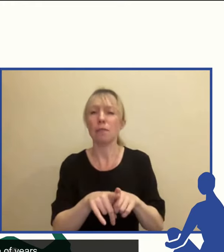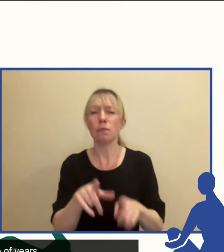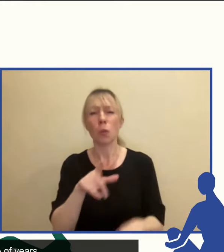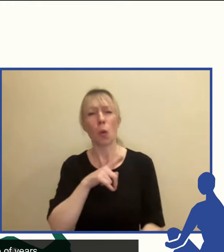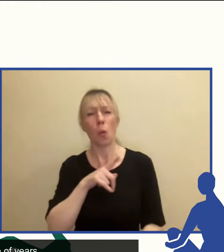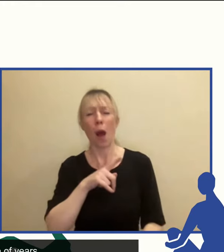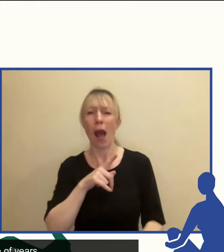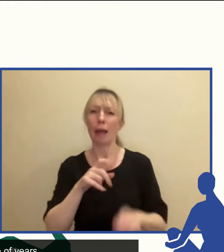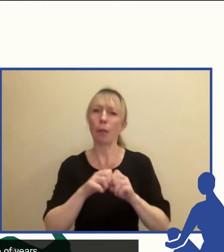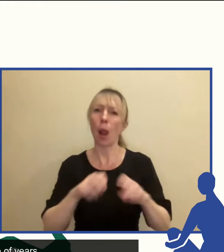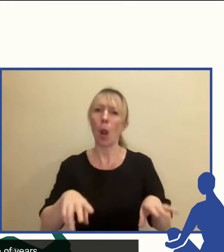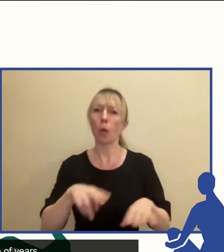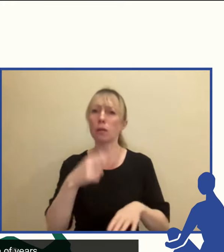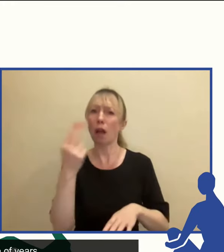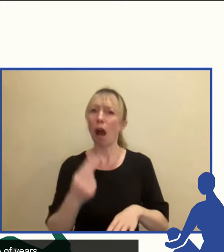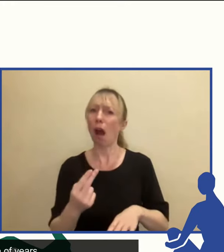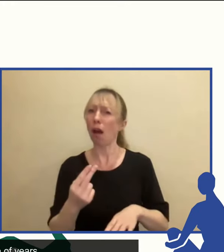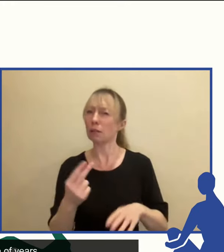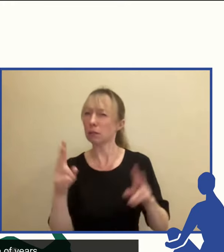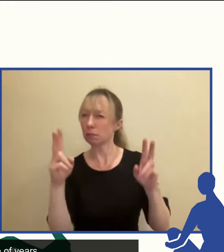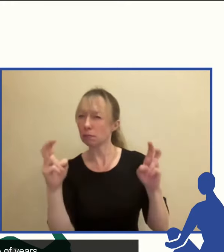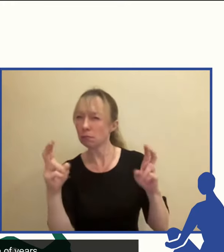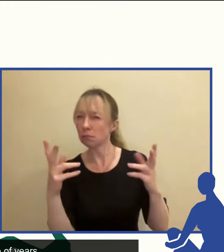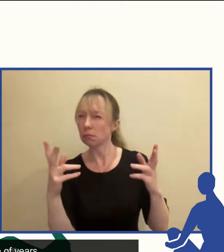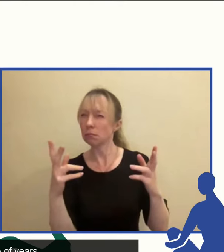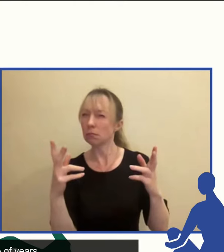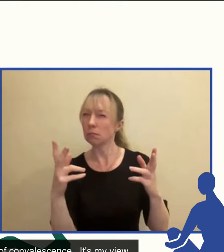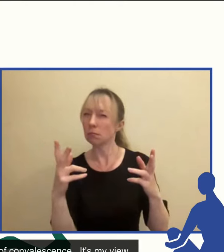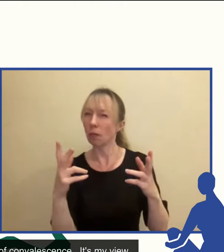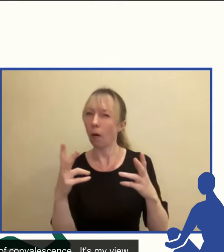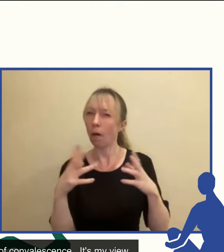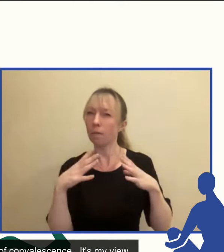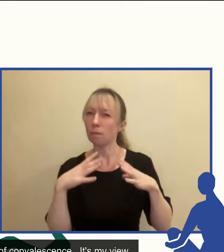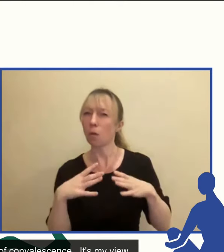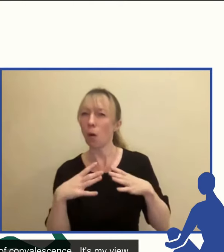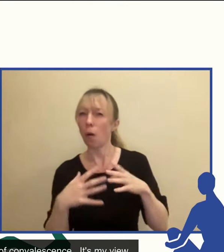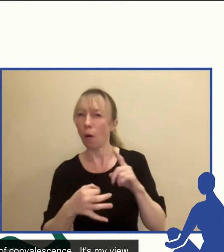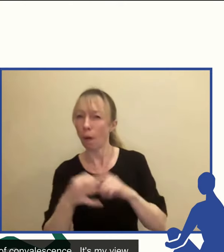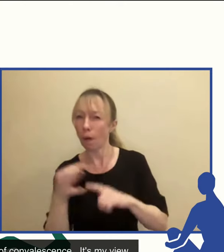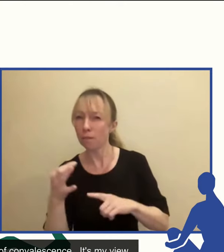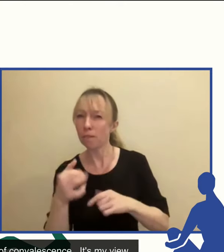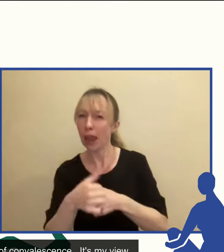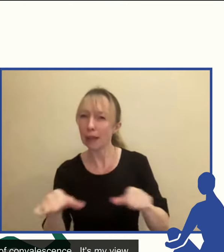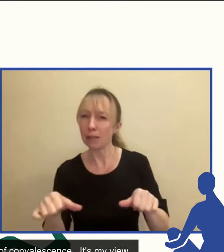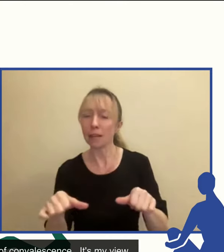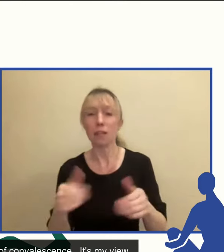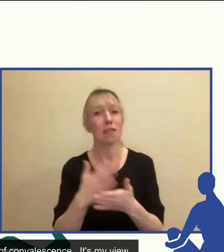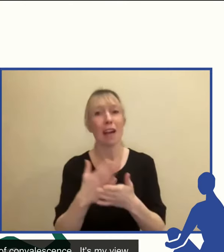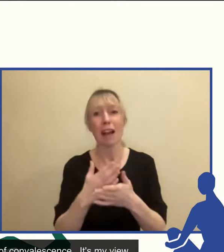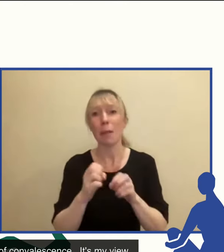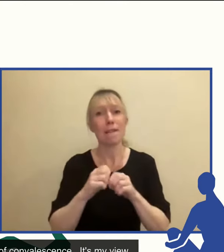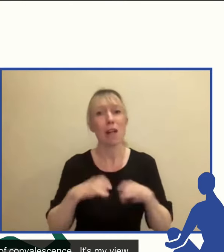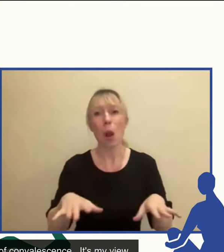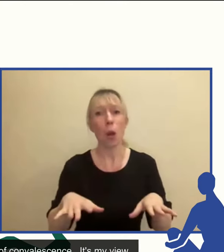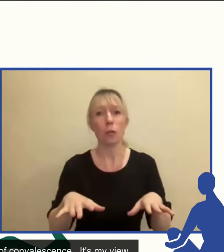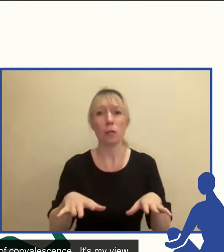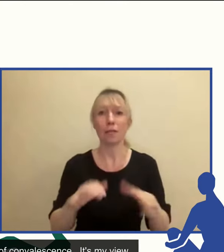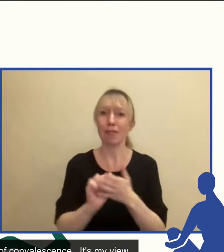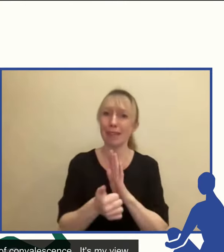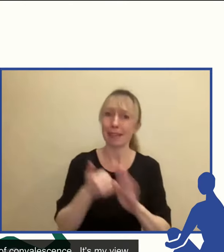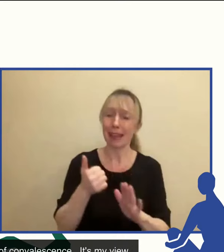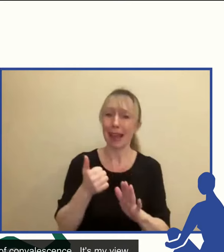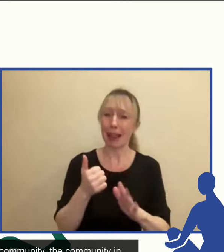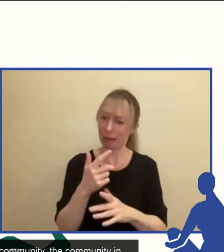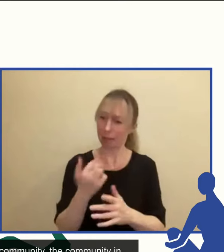my own view that we really have lost as a society, as a community, the community in which I practice,